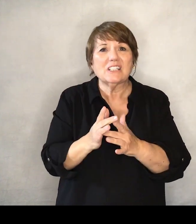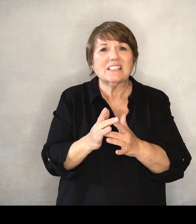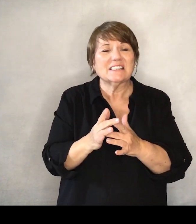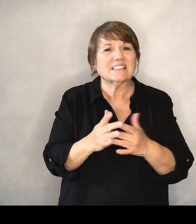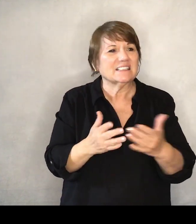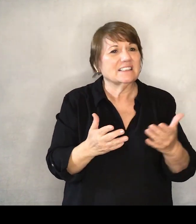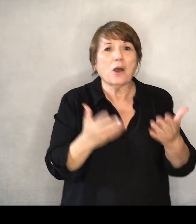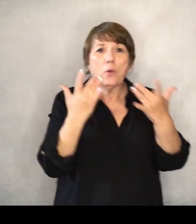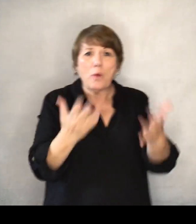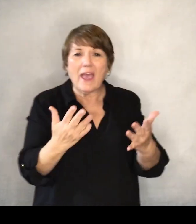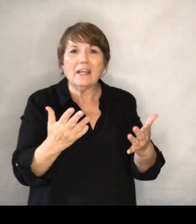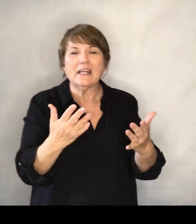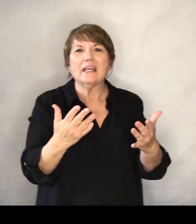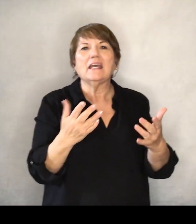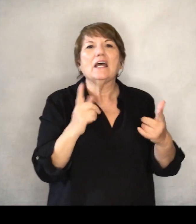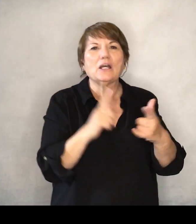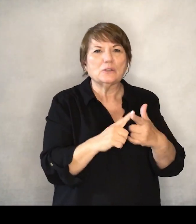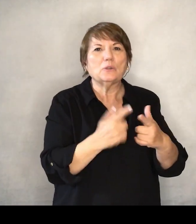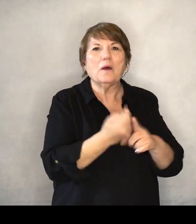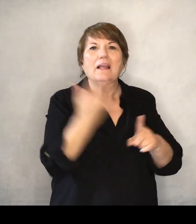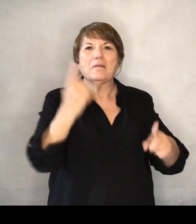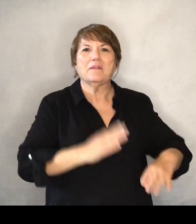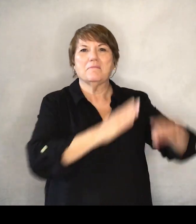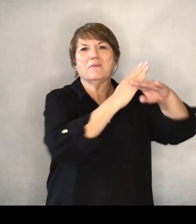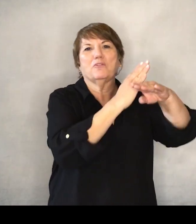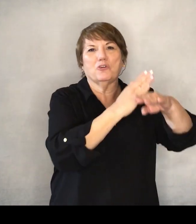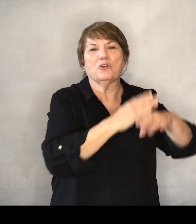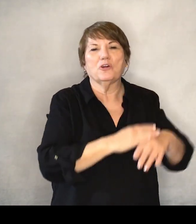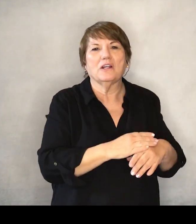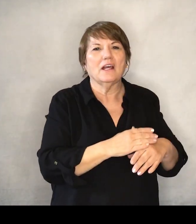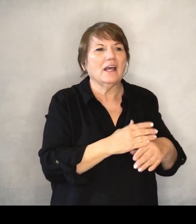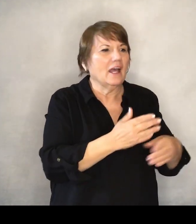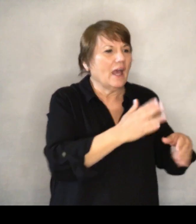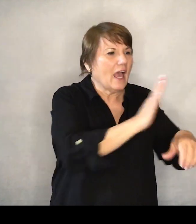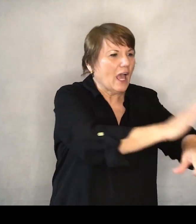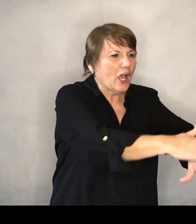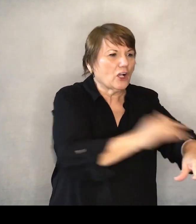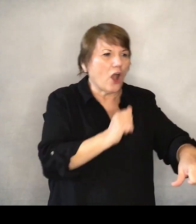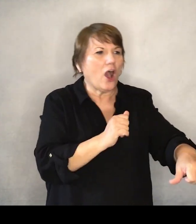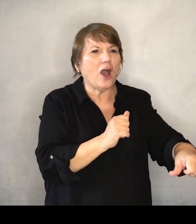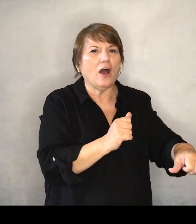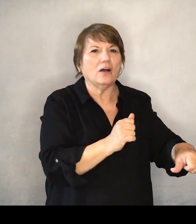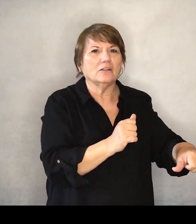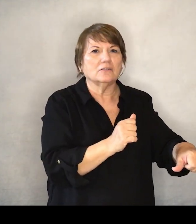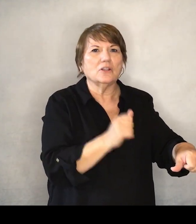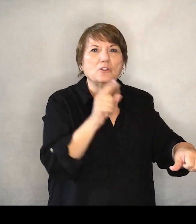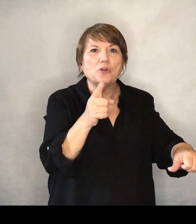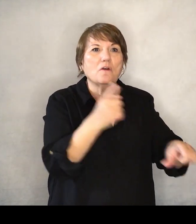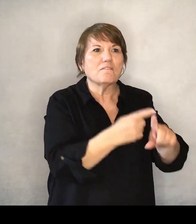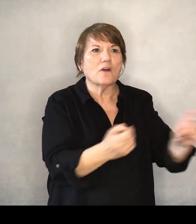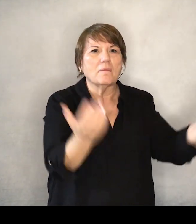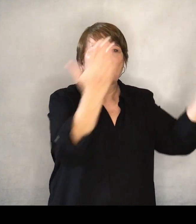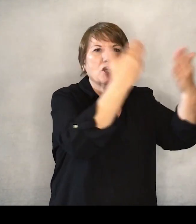stone, waiting to roll it away and bring you out of your darkness into the light.